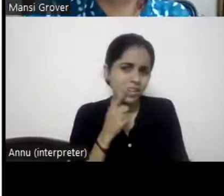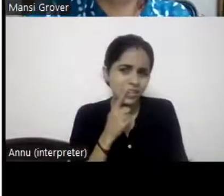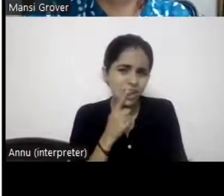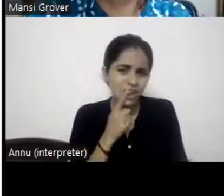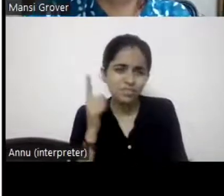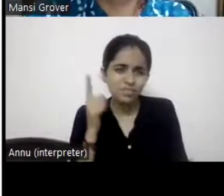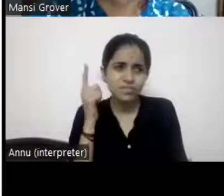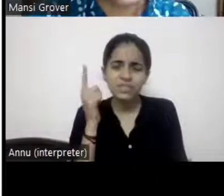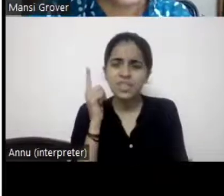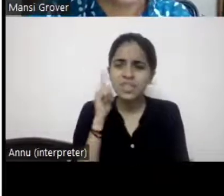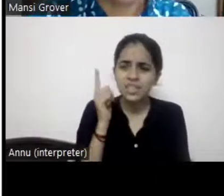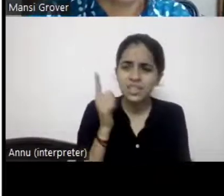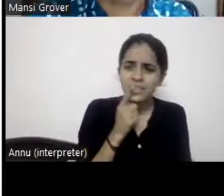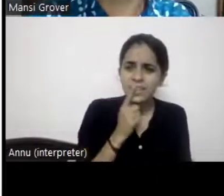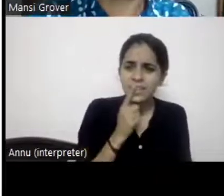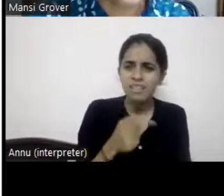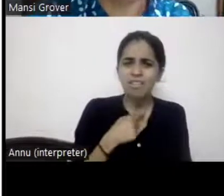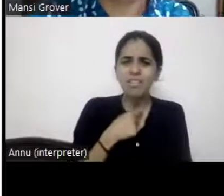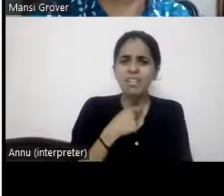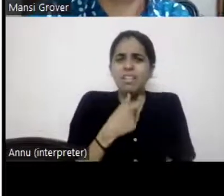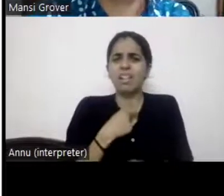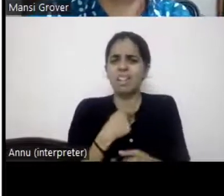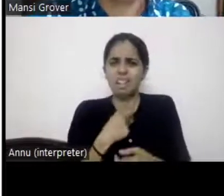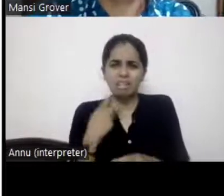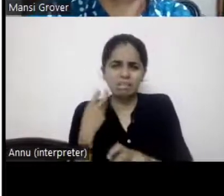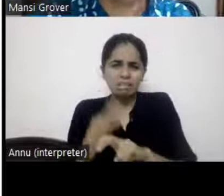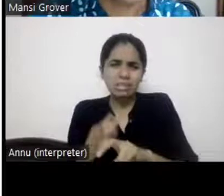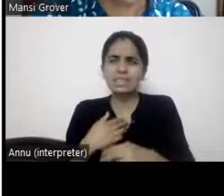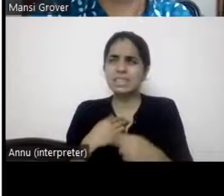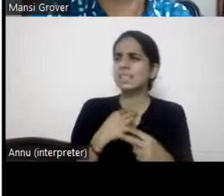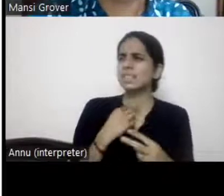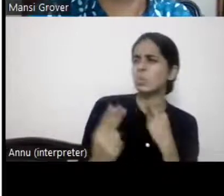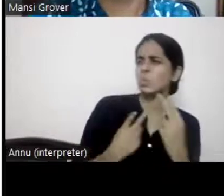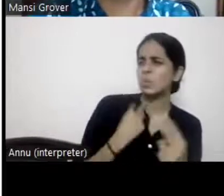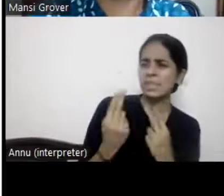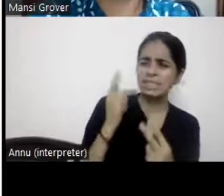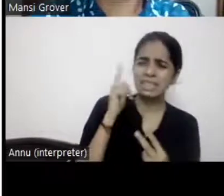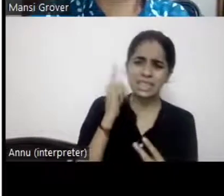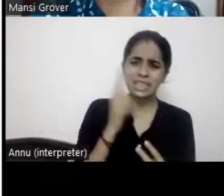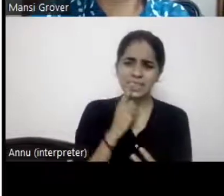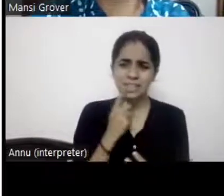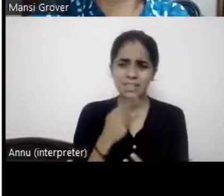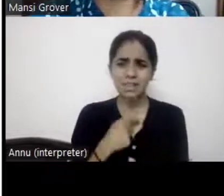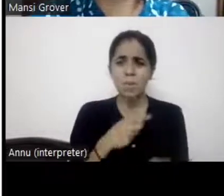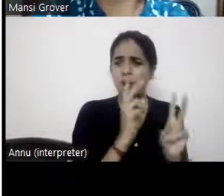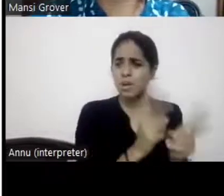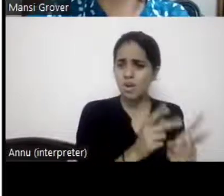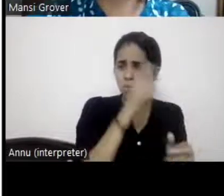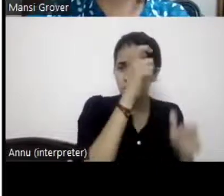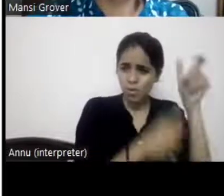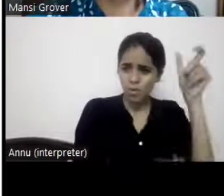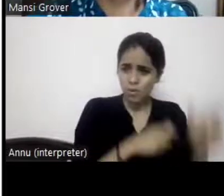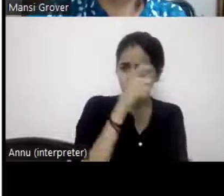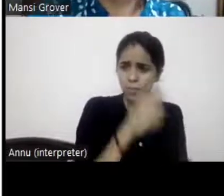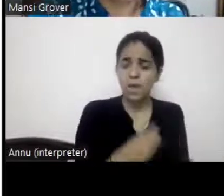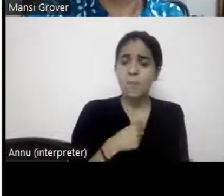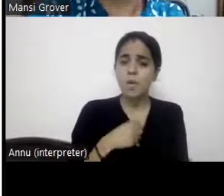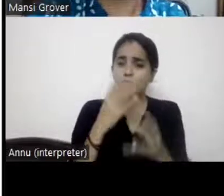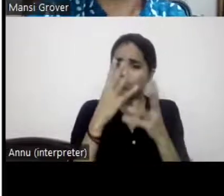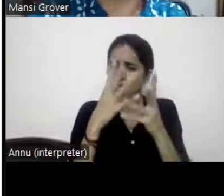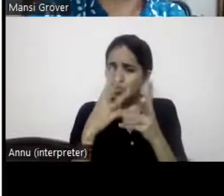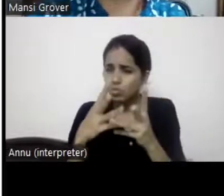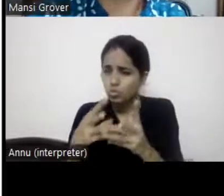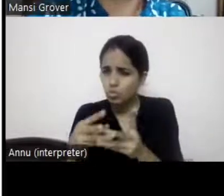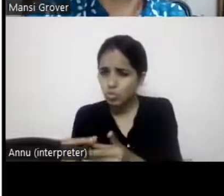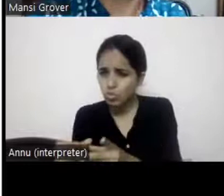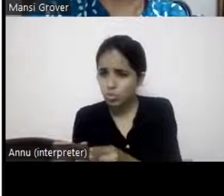strange, guttural, and strangulated. To me, the normal voices of the deaf are soothing, like